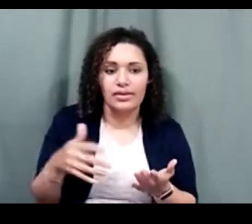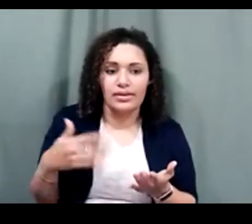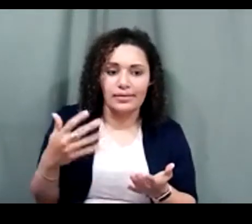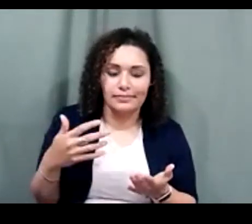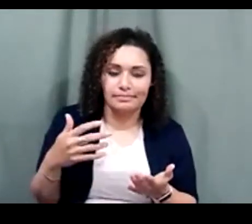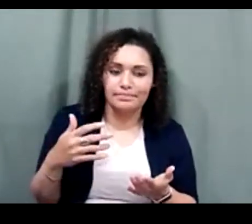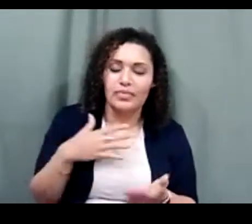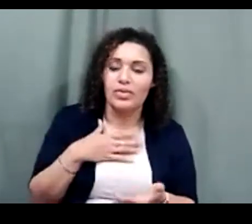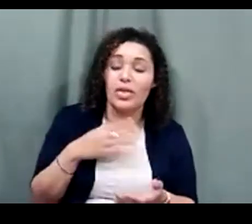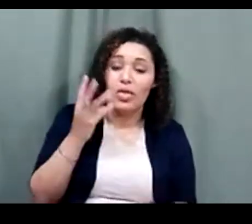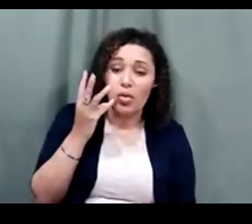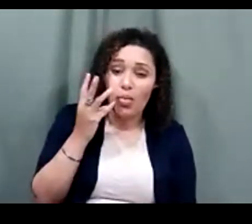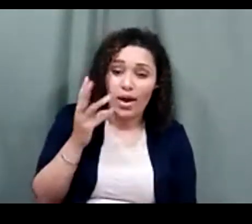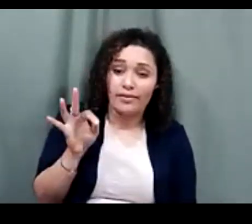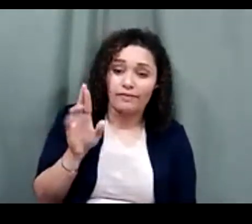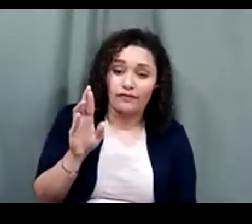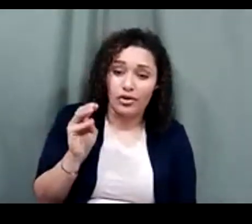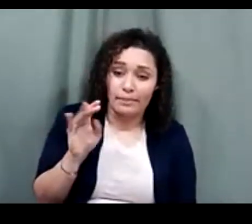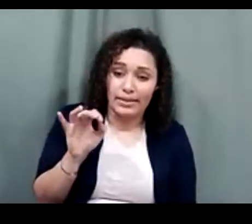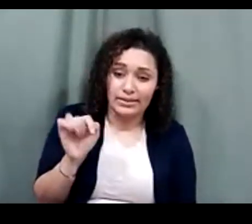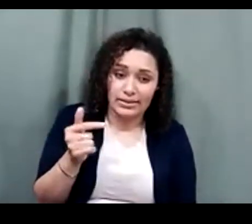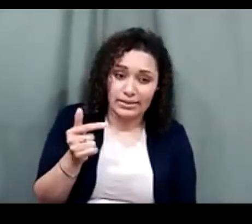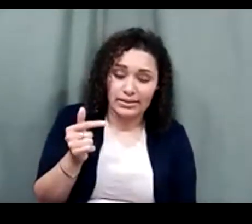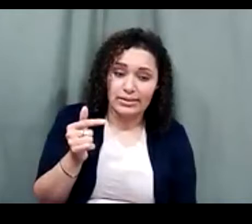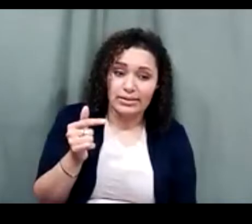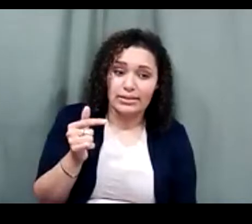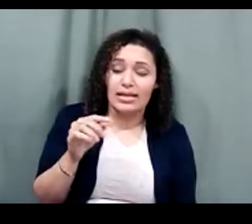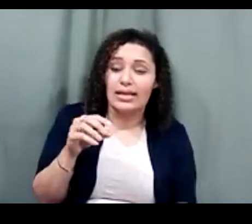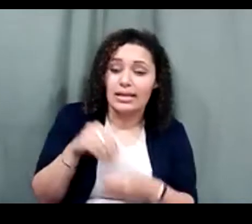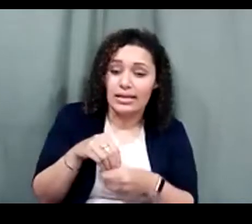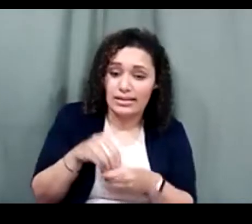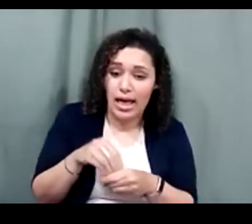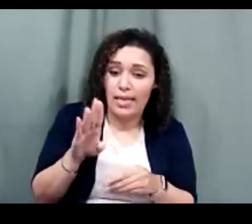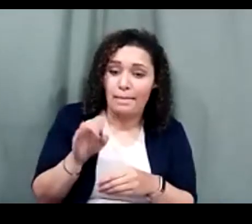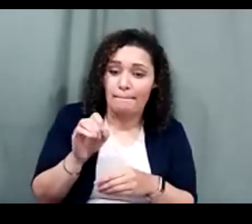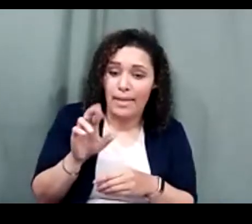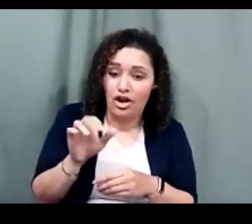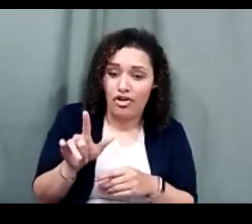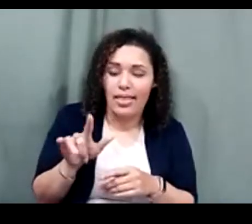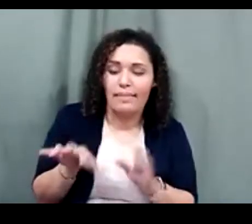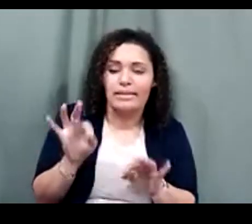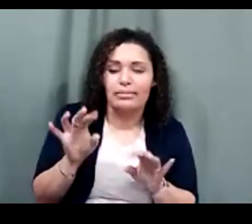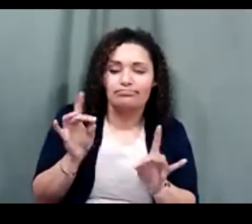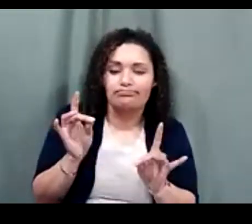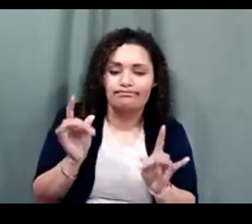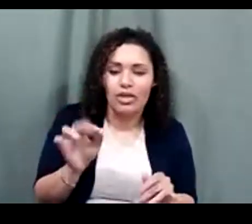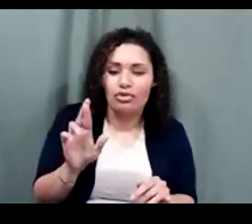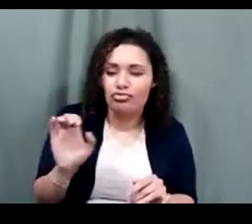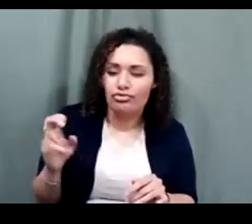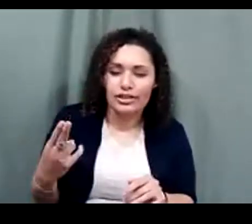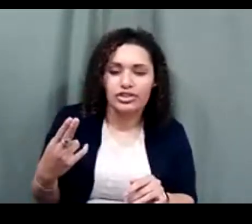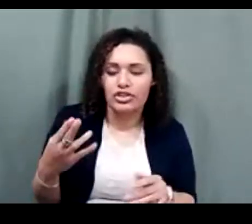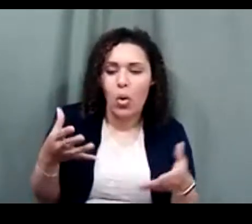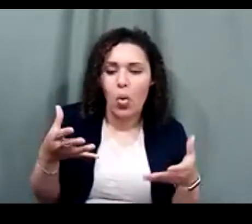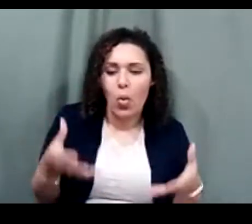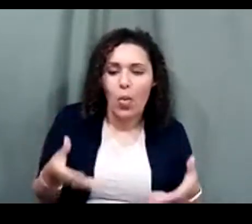the wine is fermented in a barrel, it picks up kind of richness and weightiness, but in a good